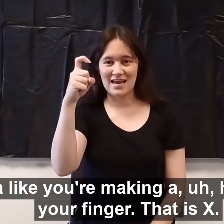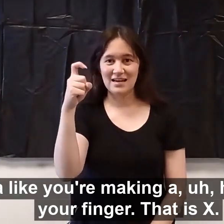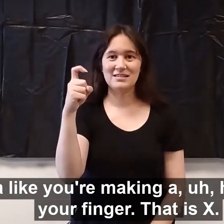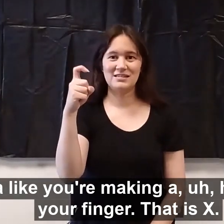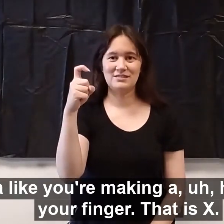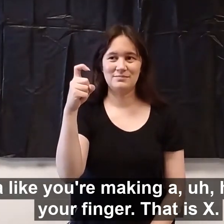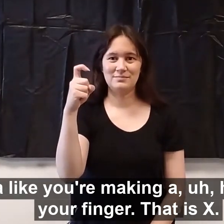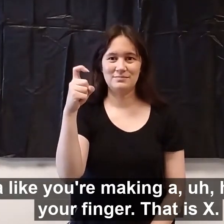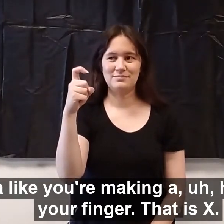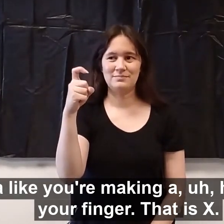X.